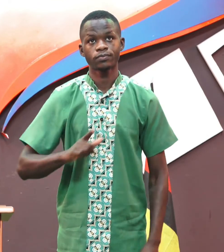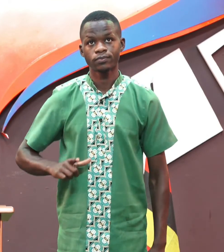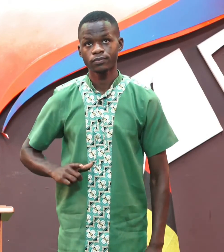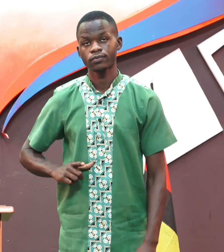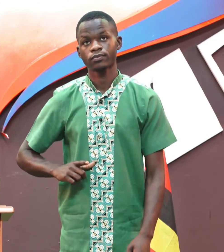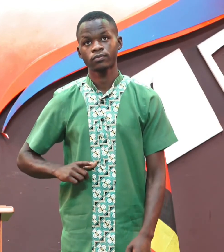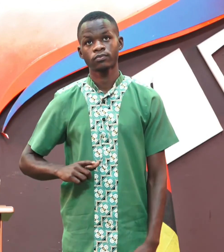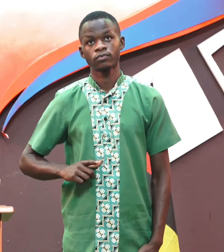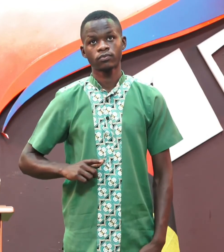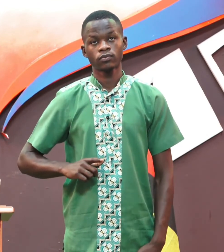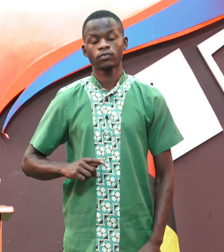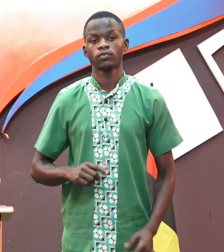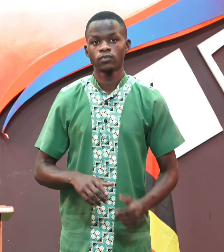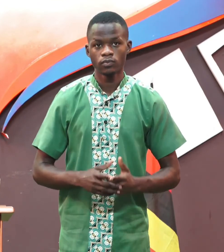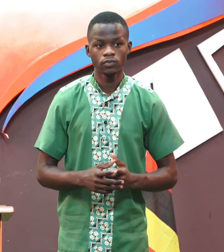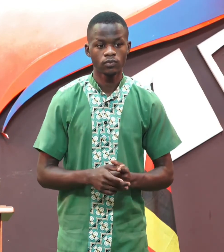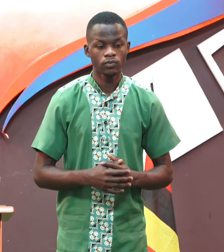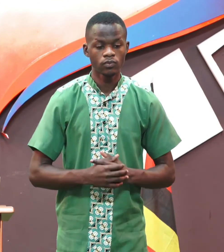Lord.